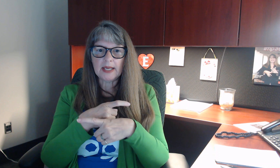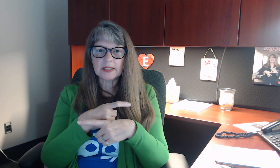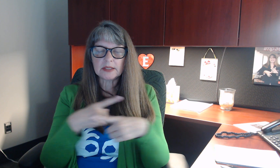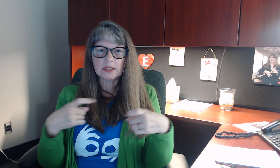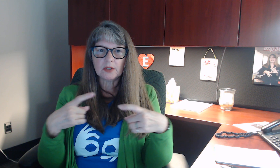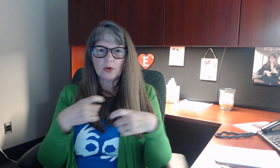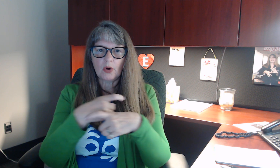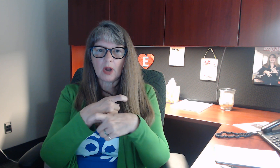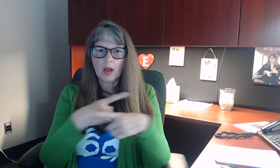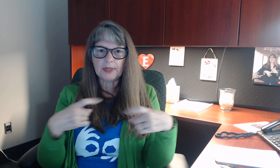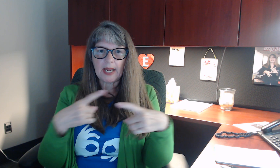complex, complicated,